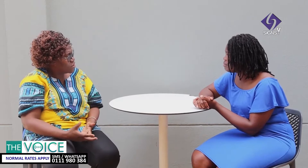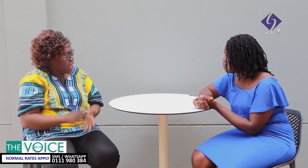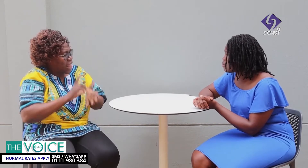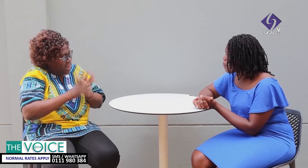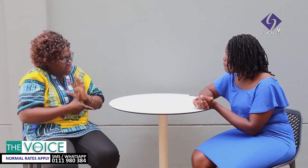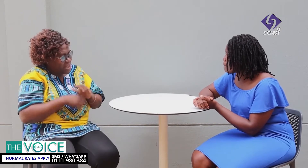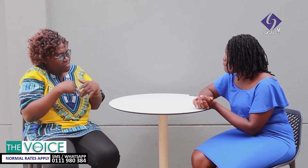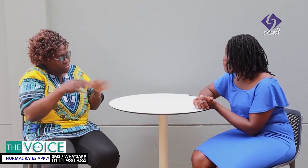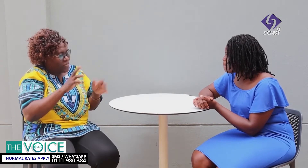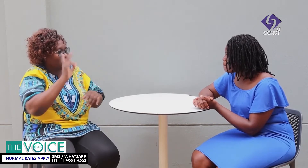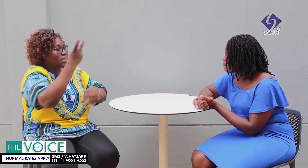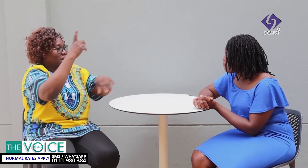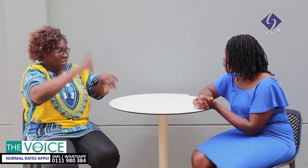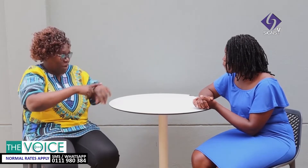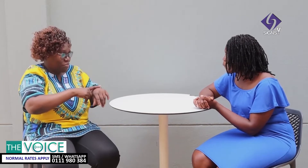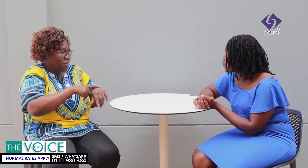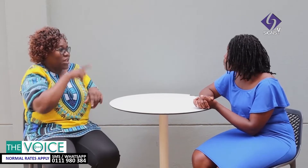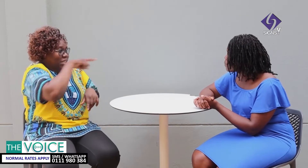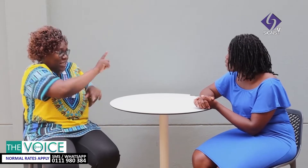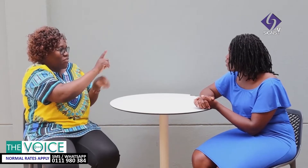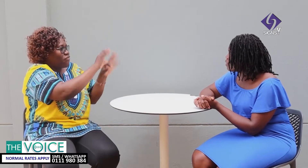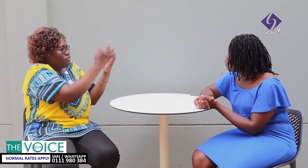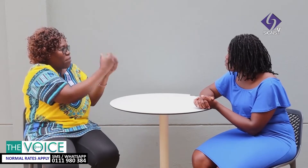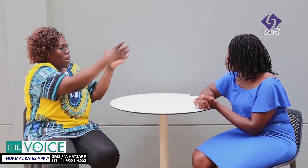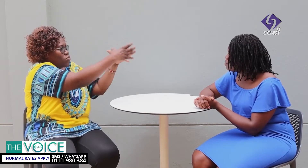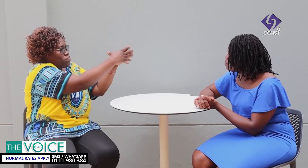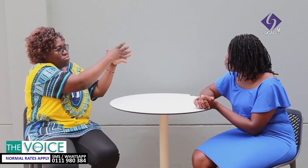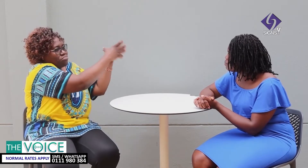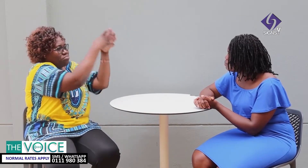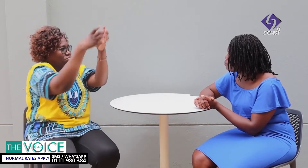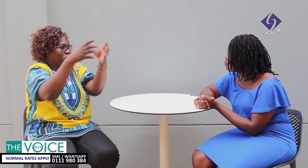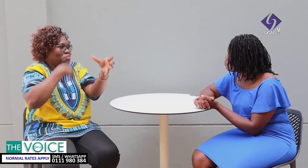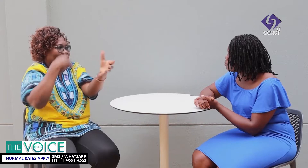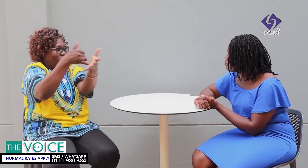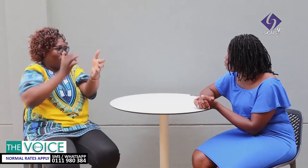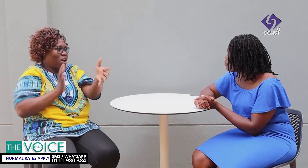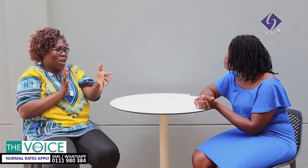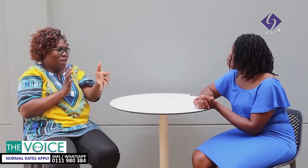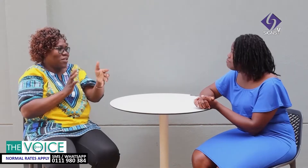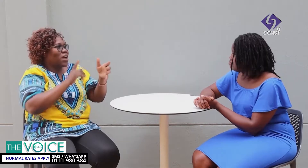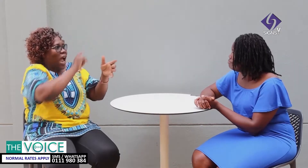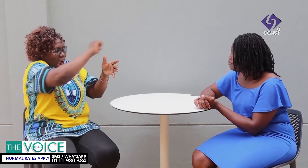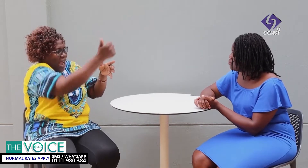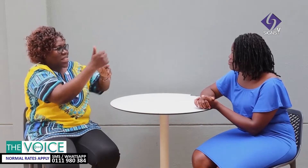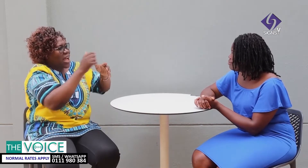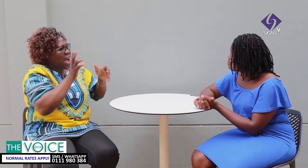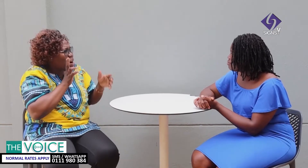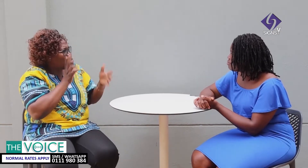him. They actually asked me to stay. And they were really complaining that I'm actually deciding to marry a